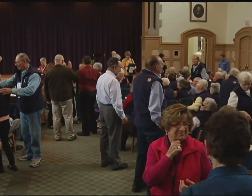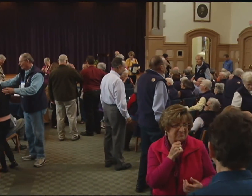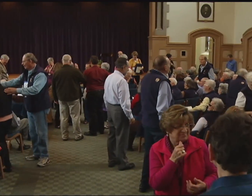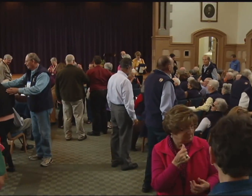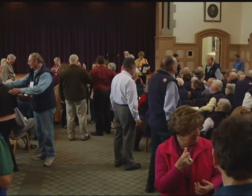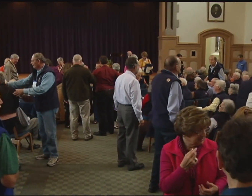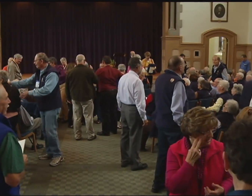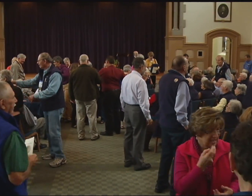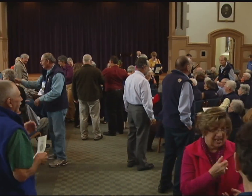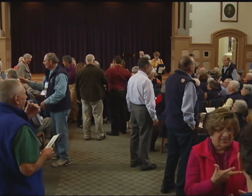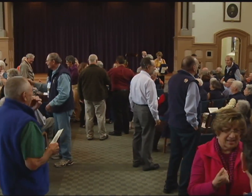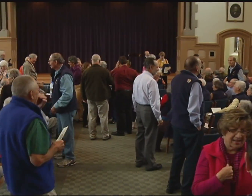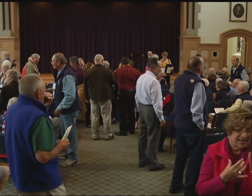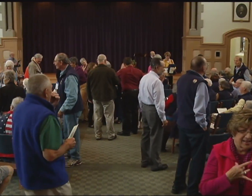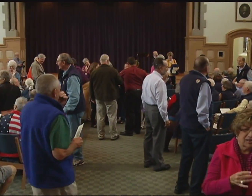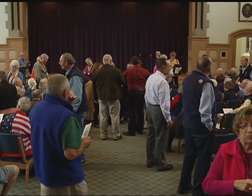Yeah. So.